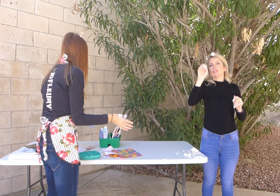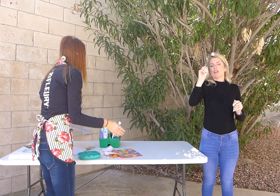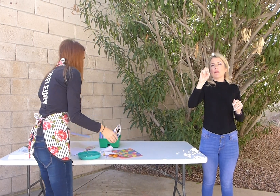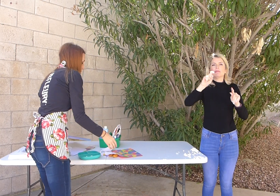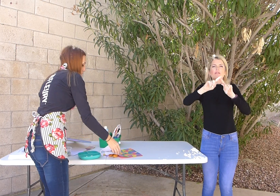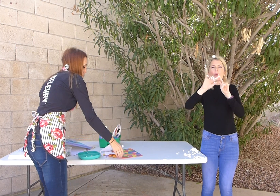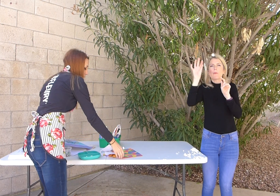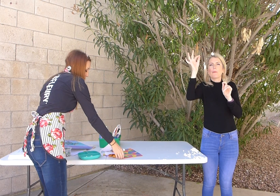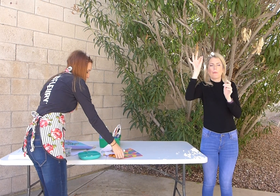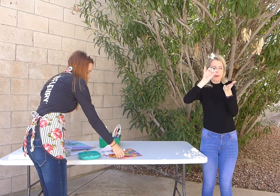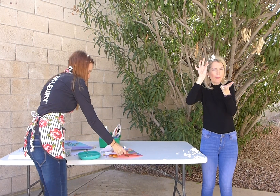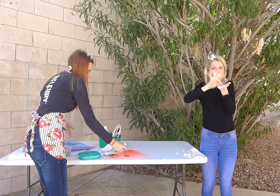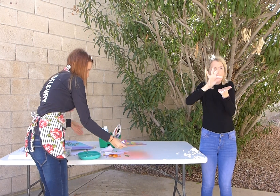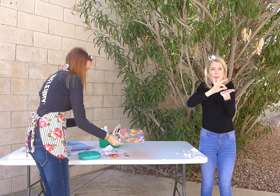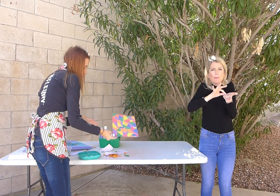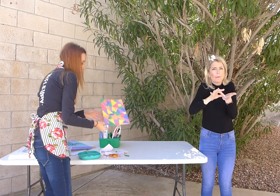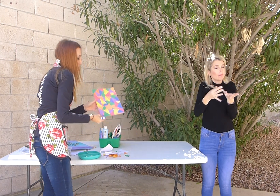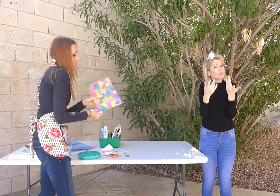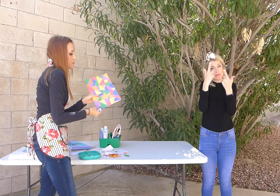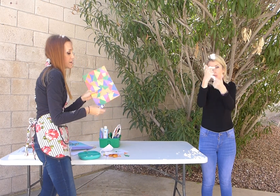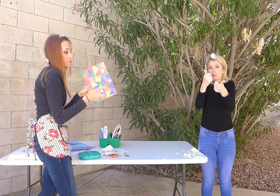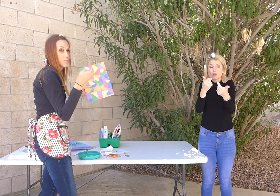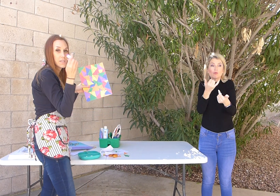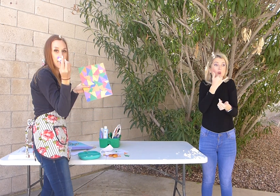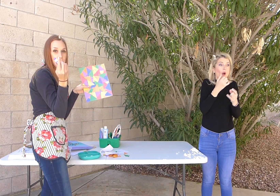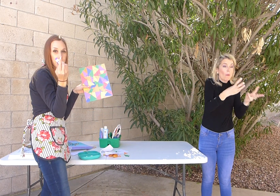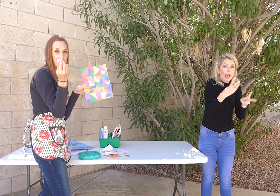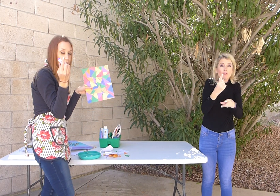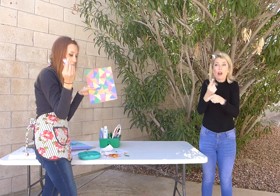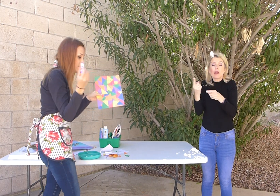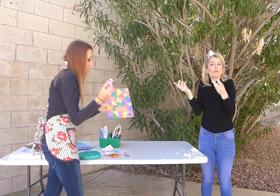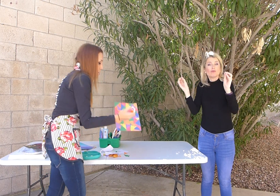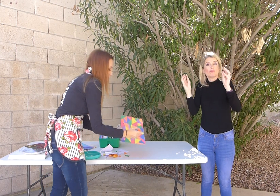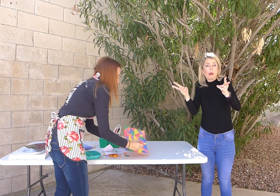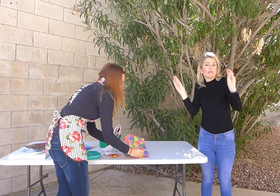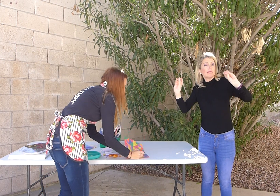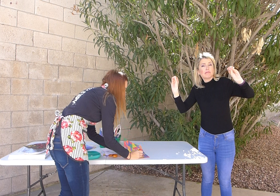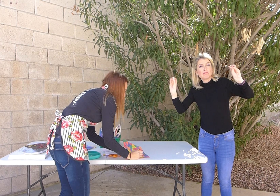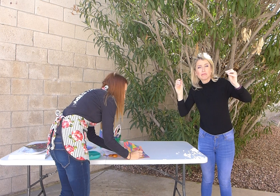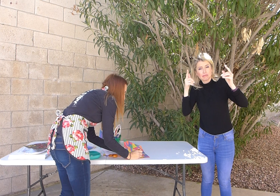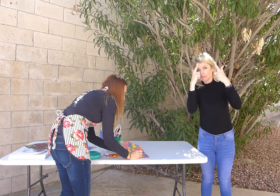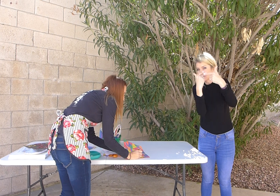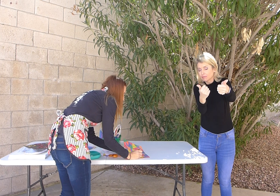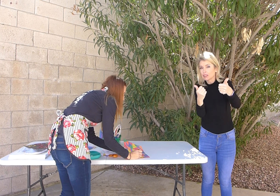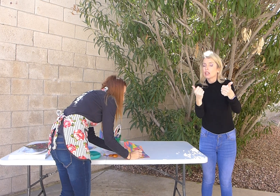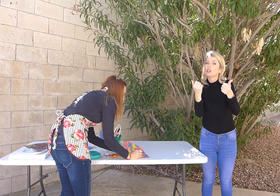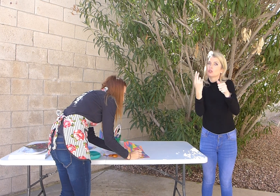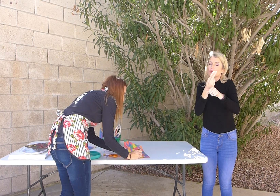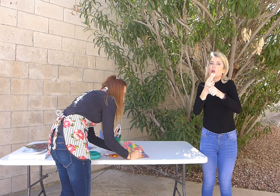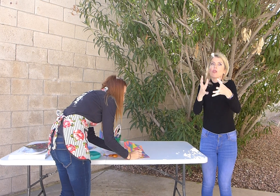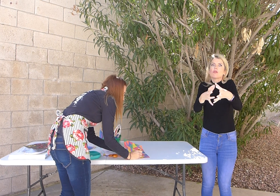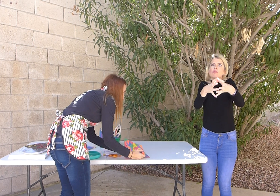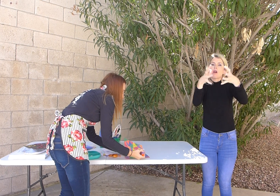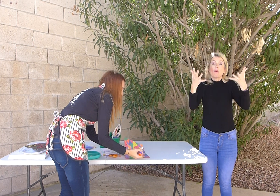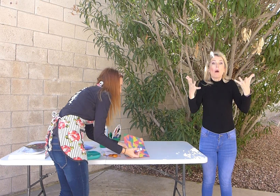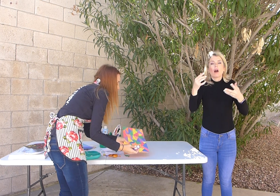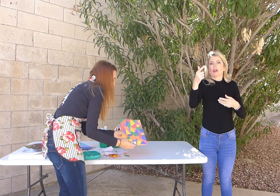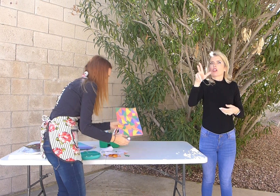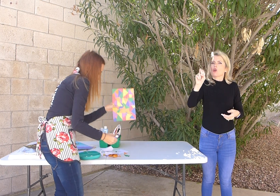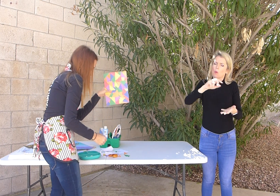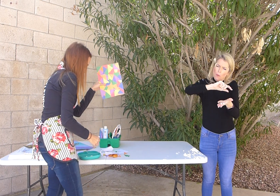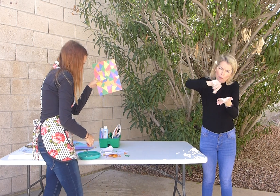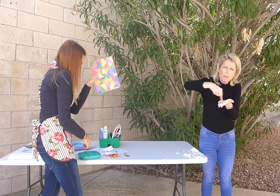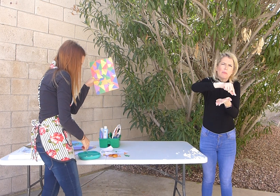however you want to do this, there's no right way. So then you just take your glue. Make sure you're really generous. Put a lot of